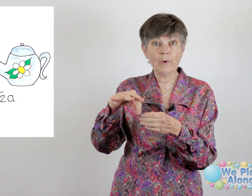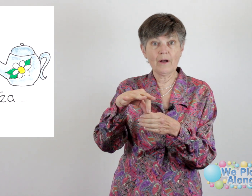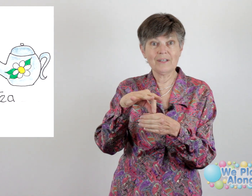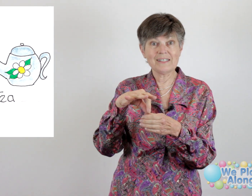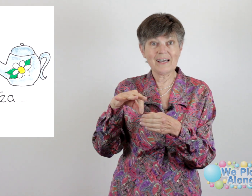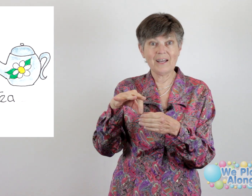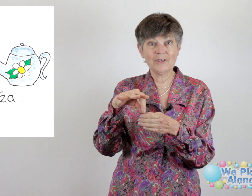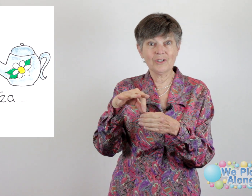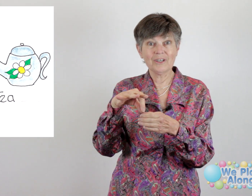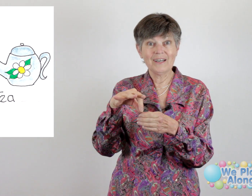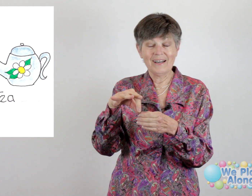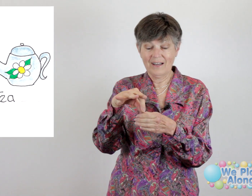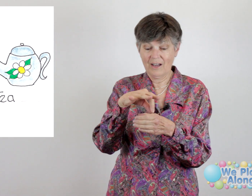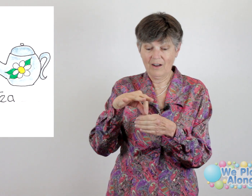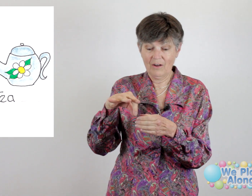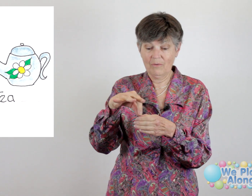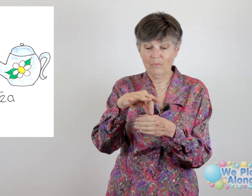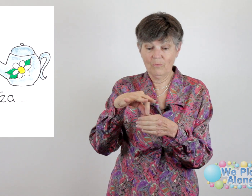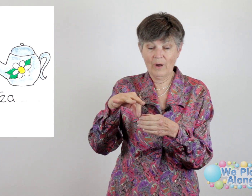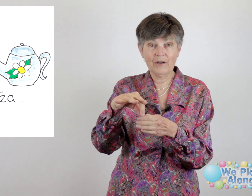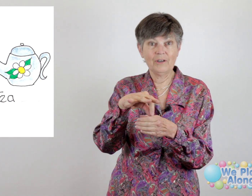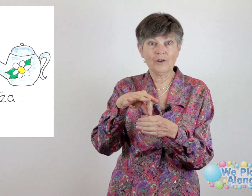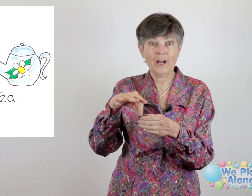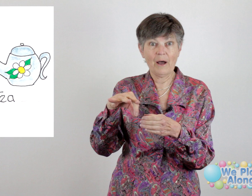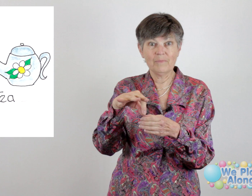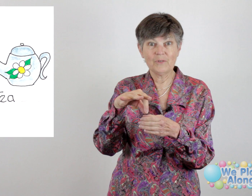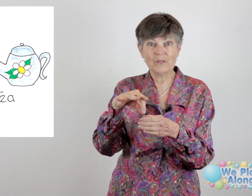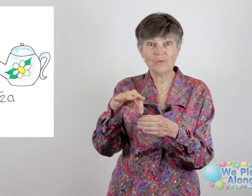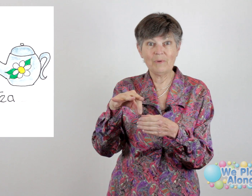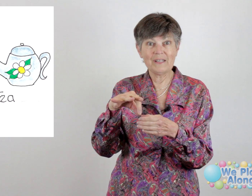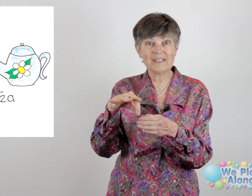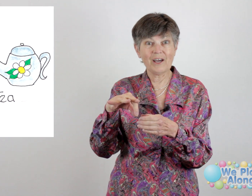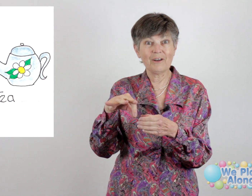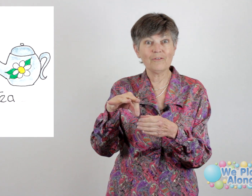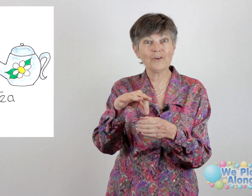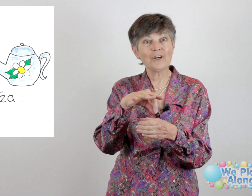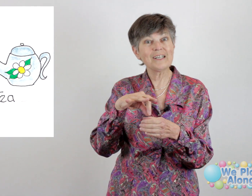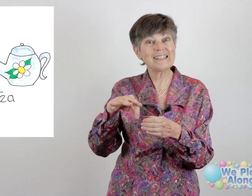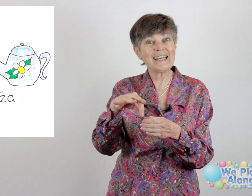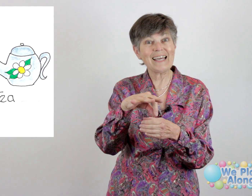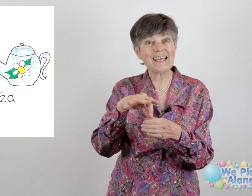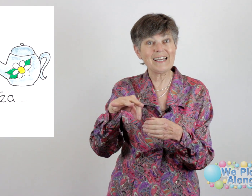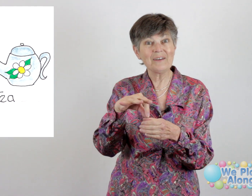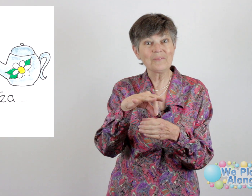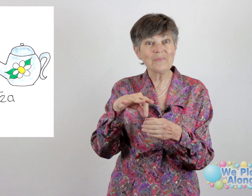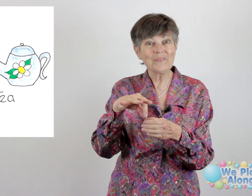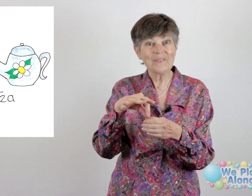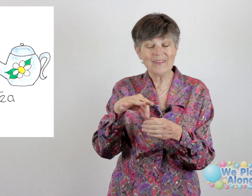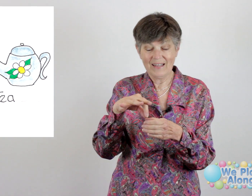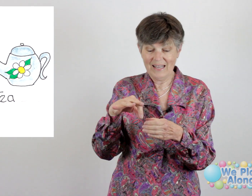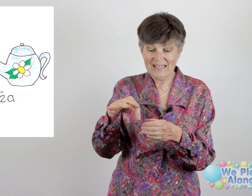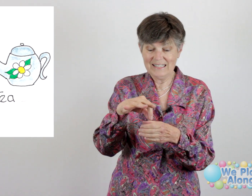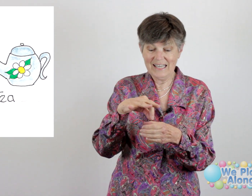around inside round in your cup. So this would be the sign for tea.